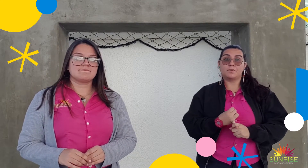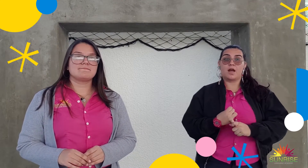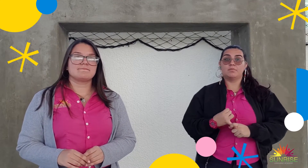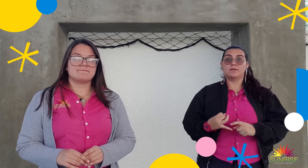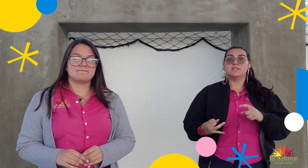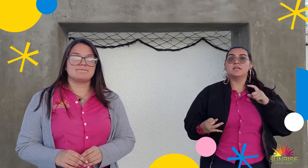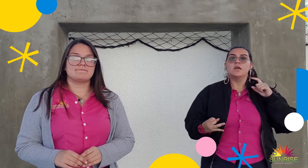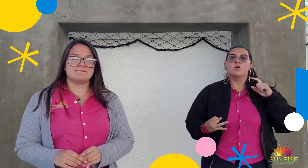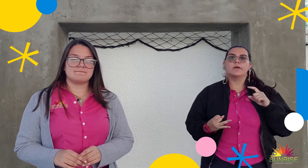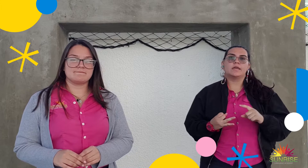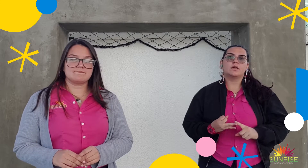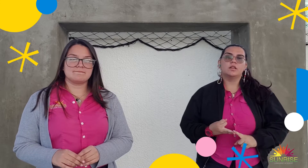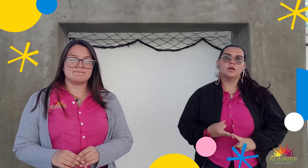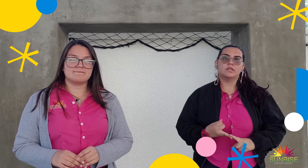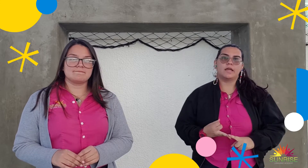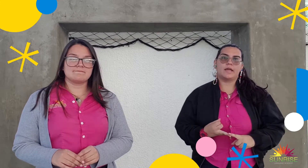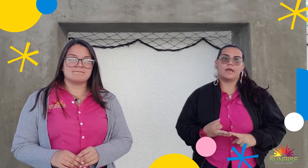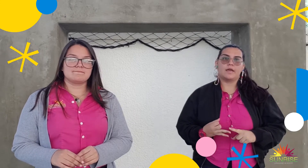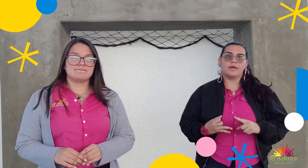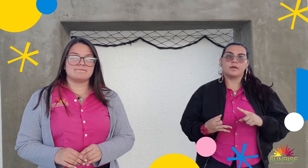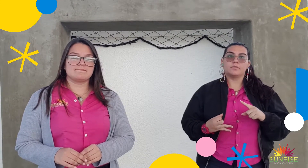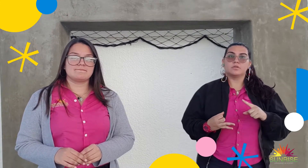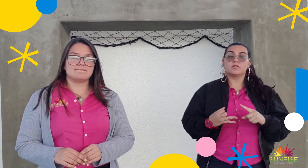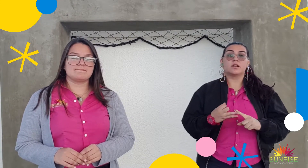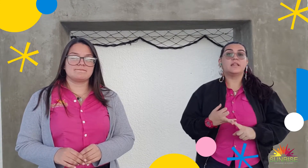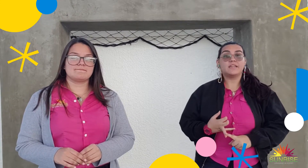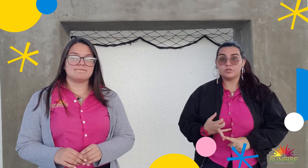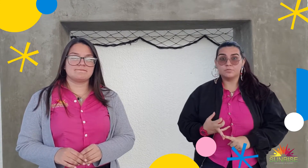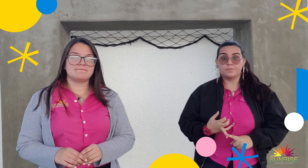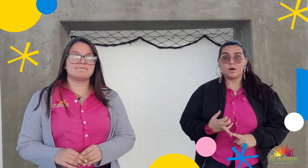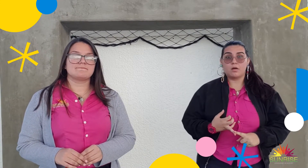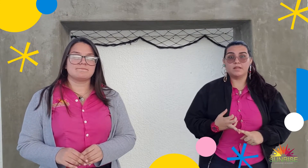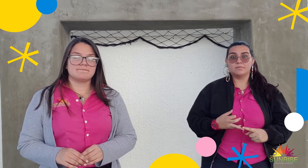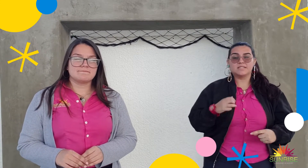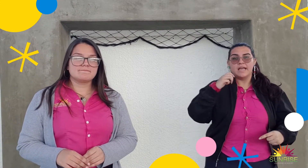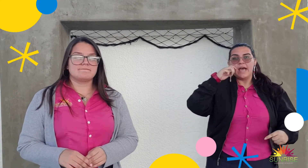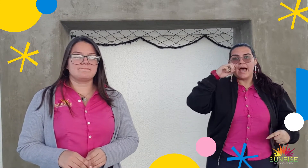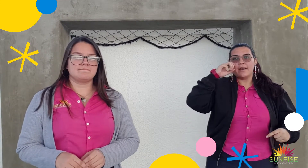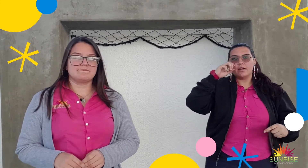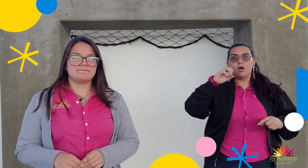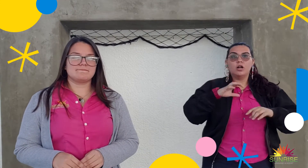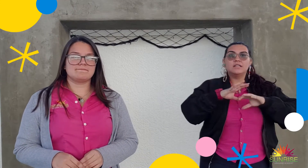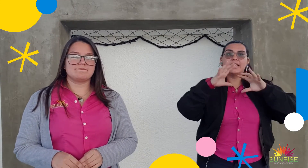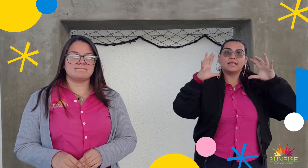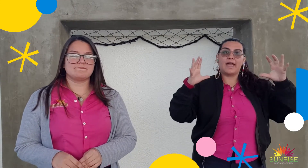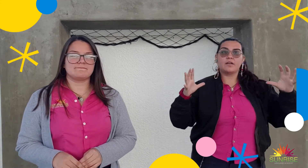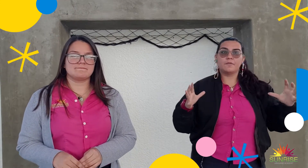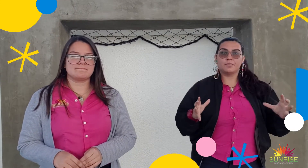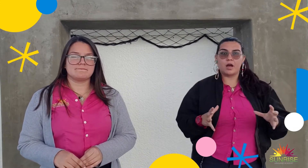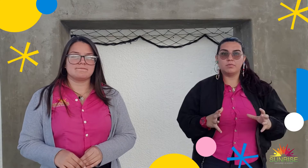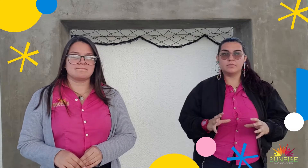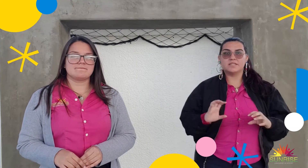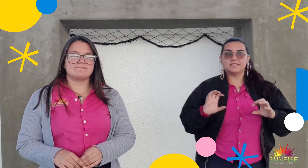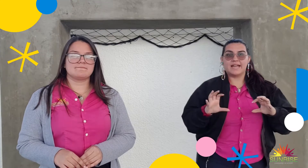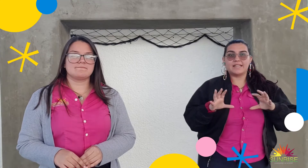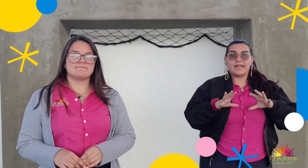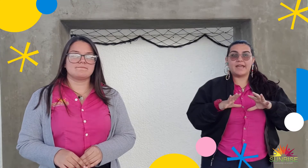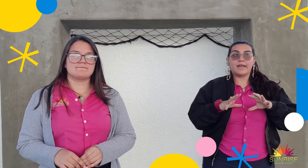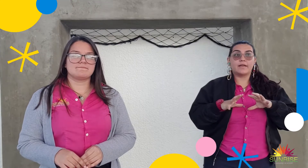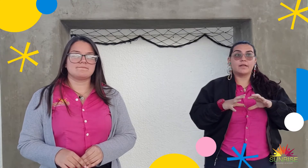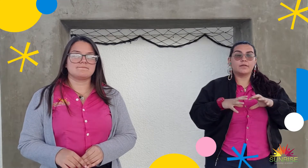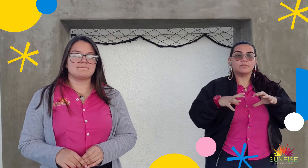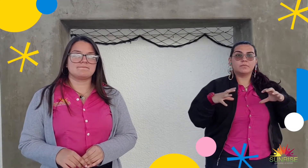racism problems, we include religion problems, and all that kind of problems